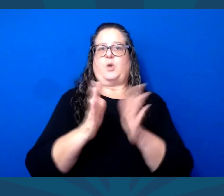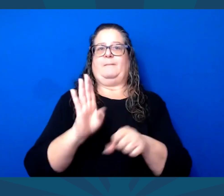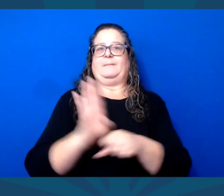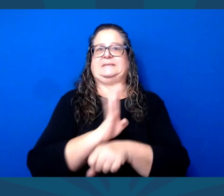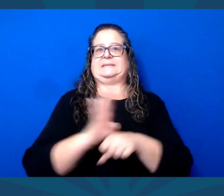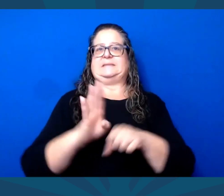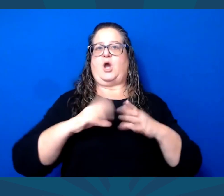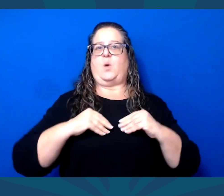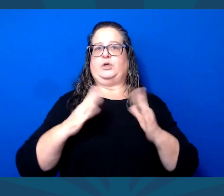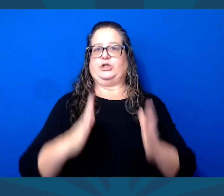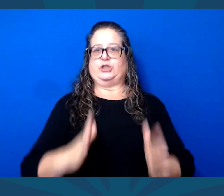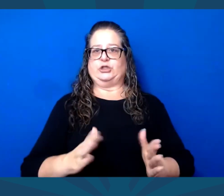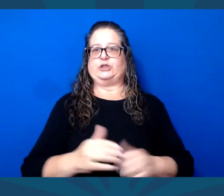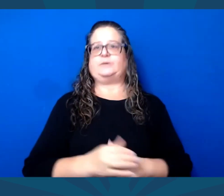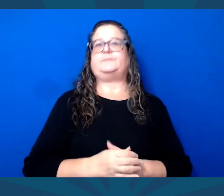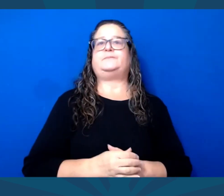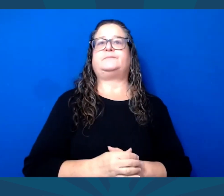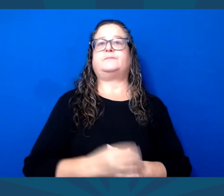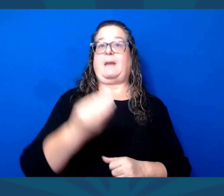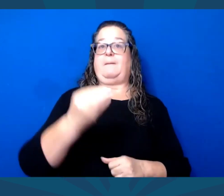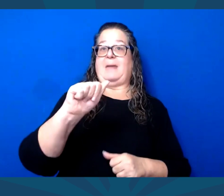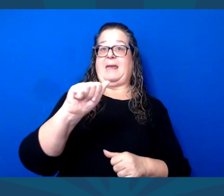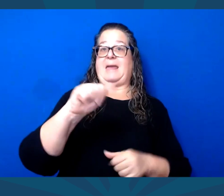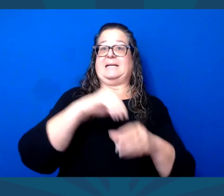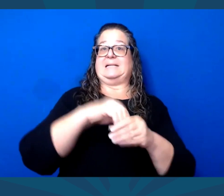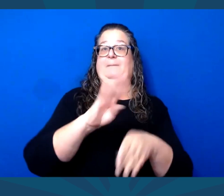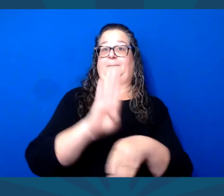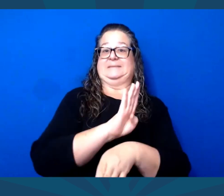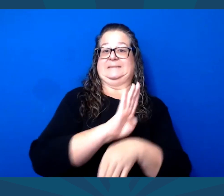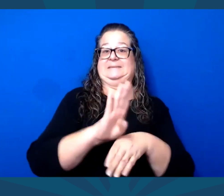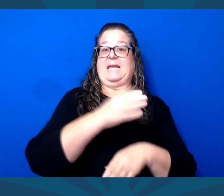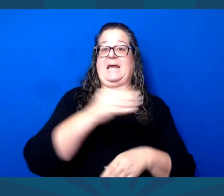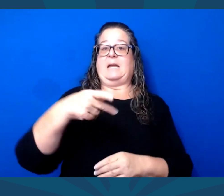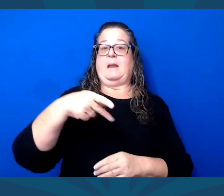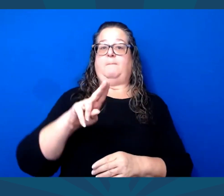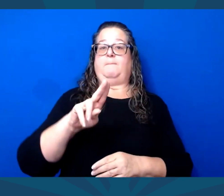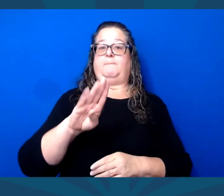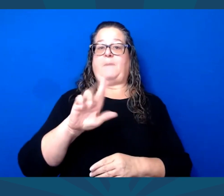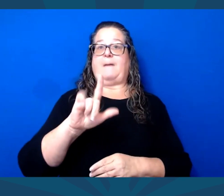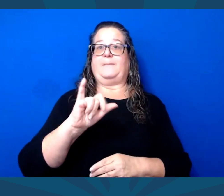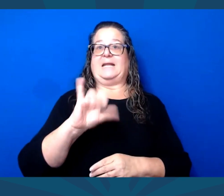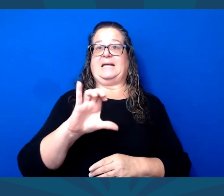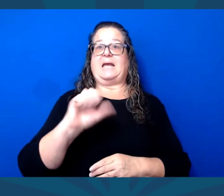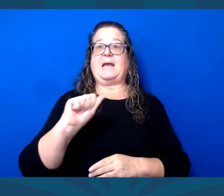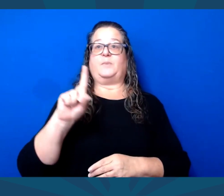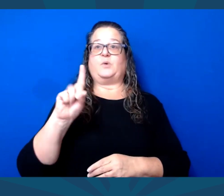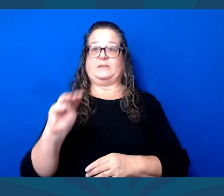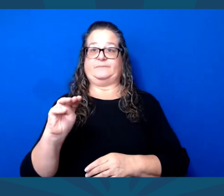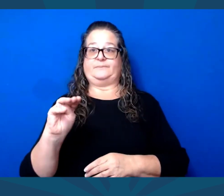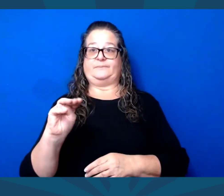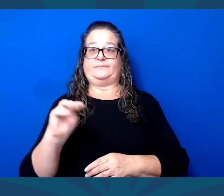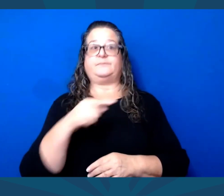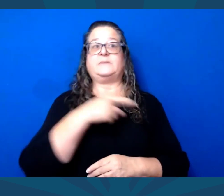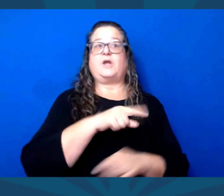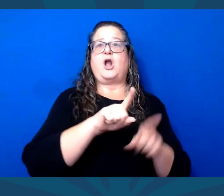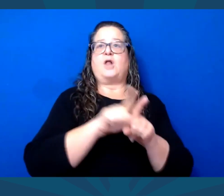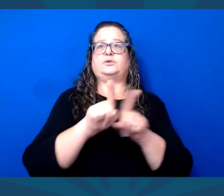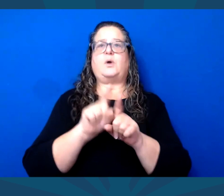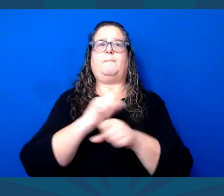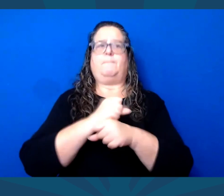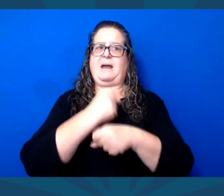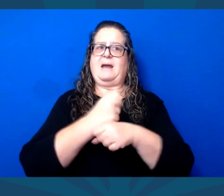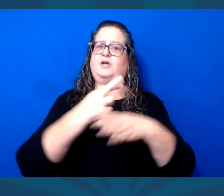professor and small business owner with master's degrees in business and public